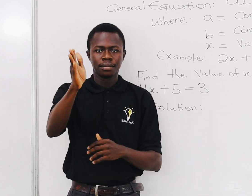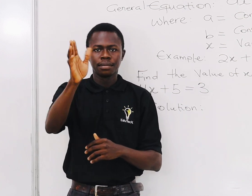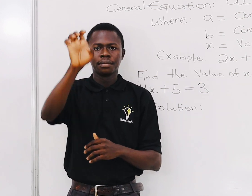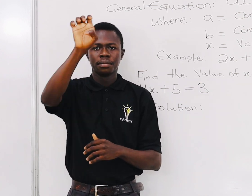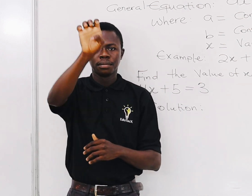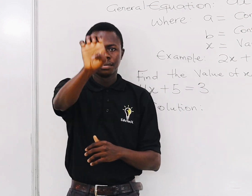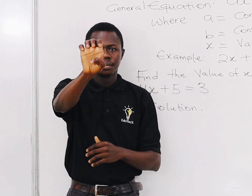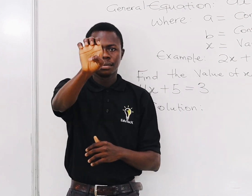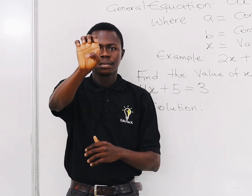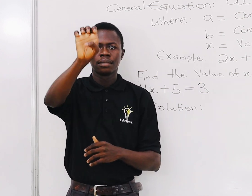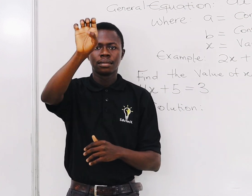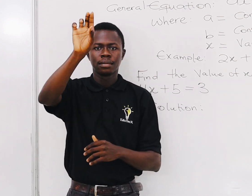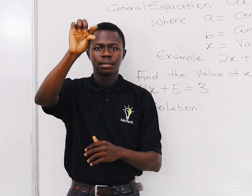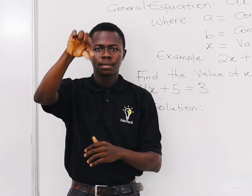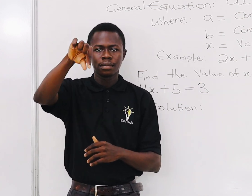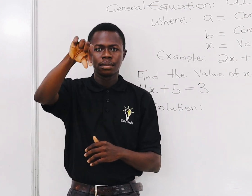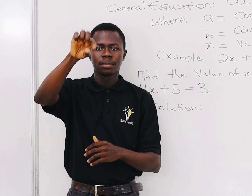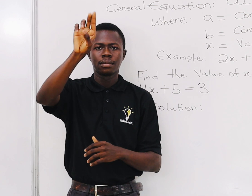Linear, and the equation spelled